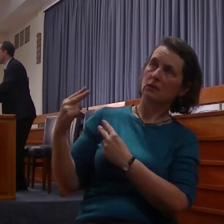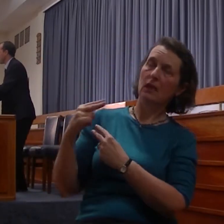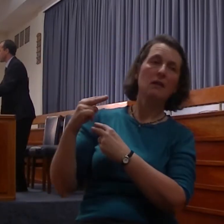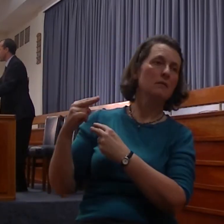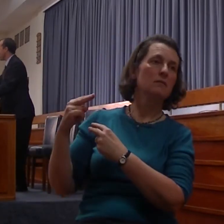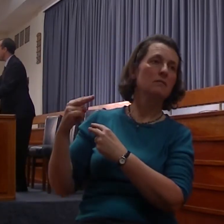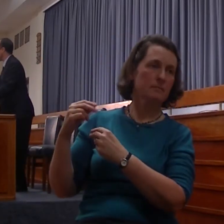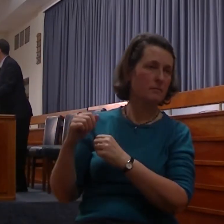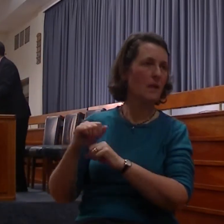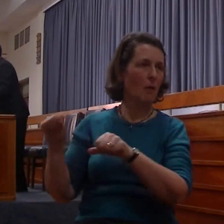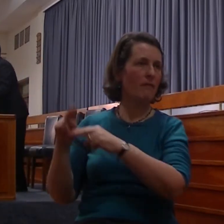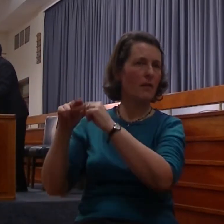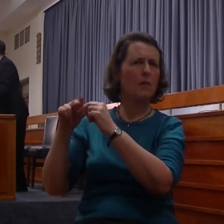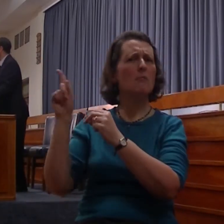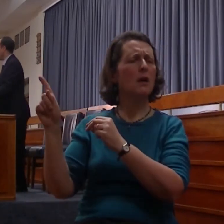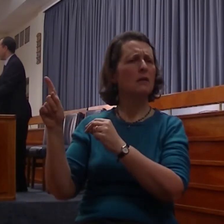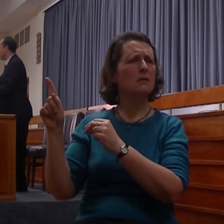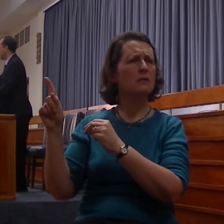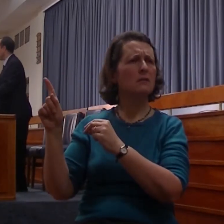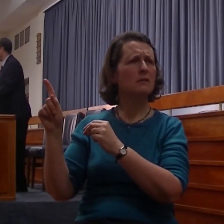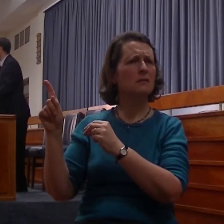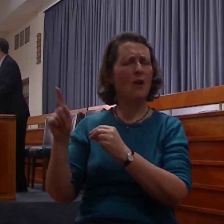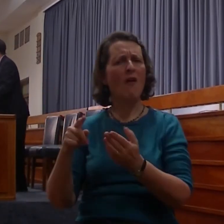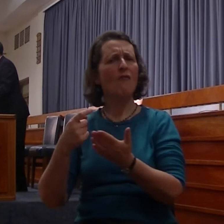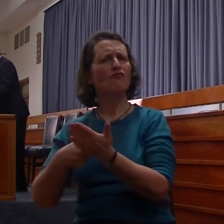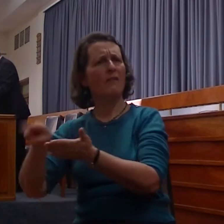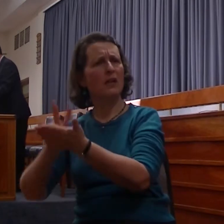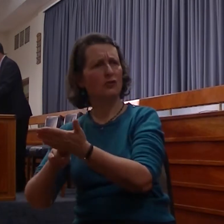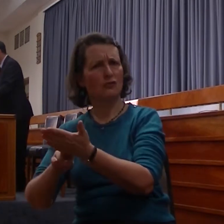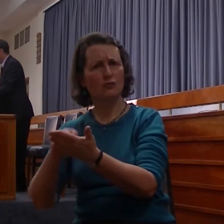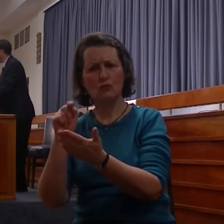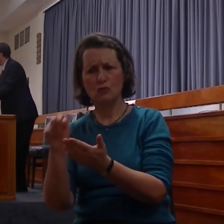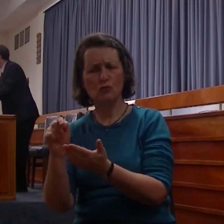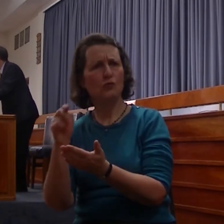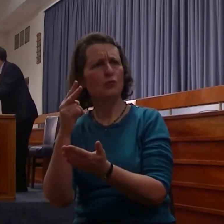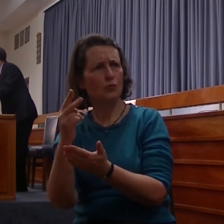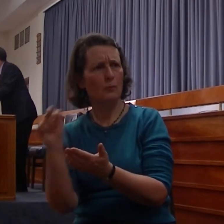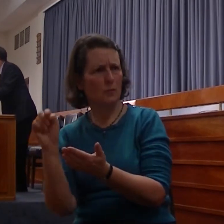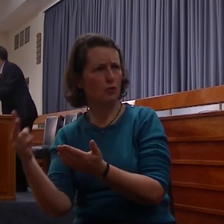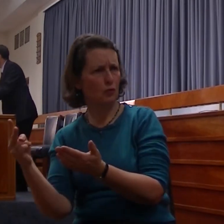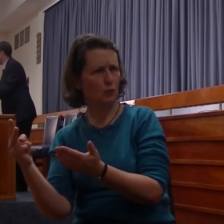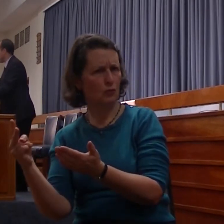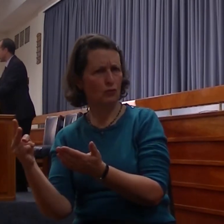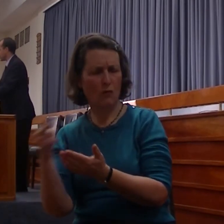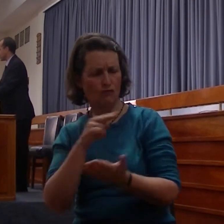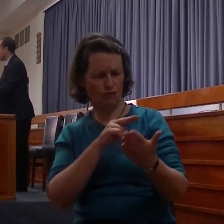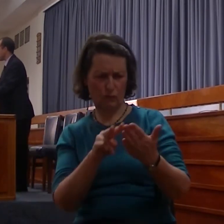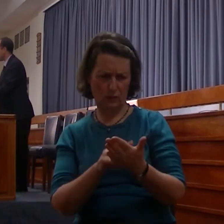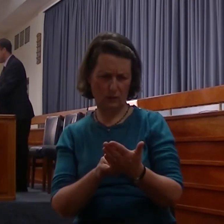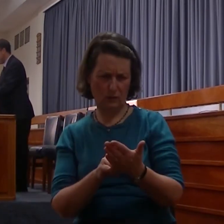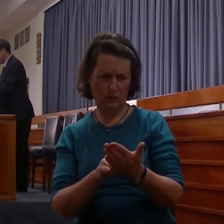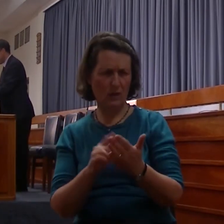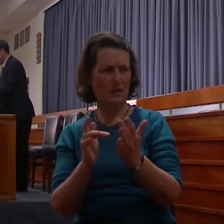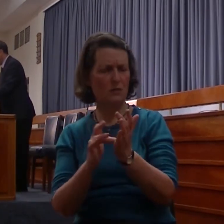of hope in our Lord Jesus Christ in the sight of God and our Father. But something is missing when you